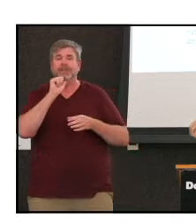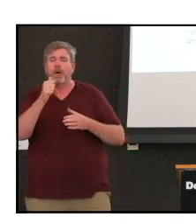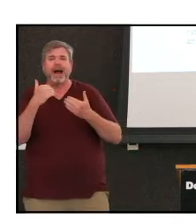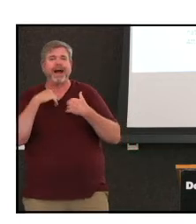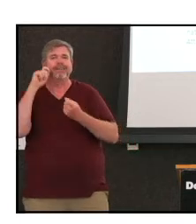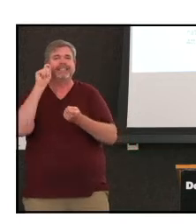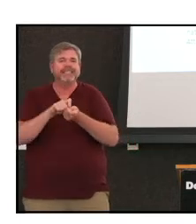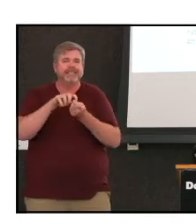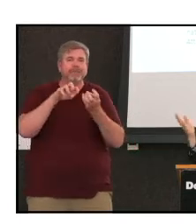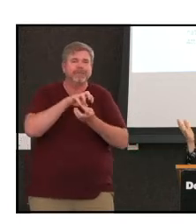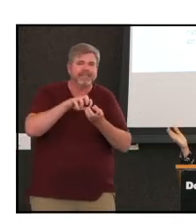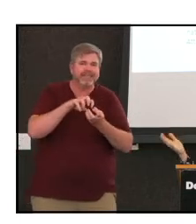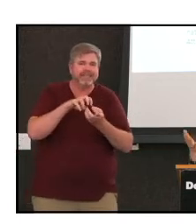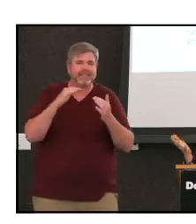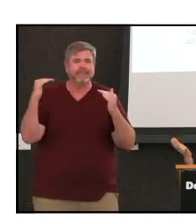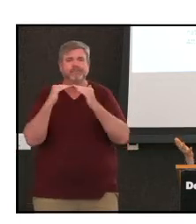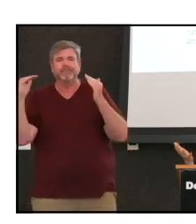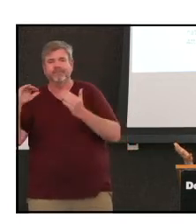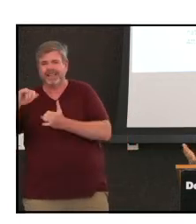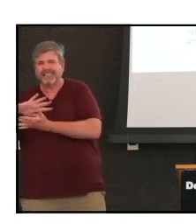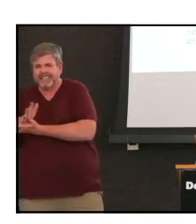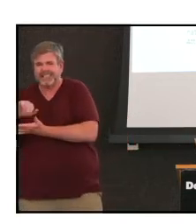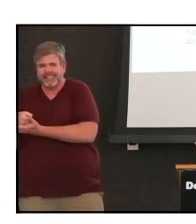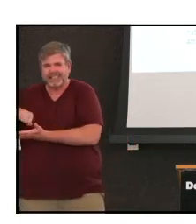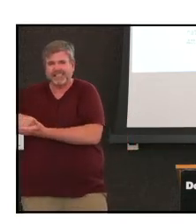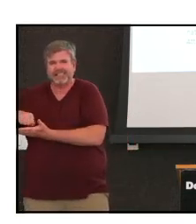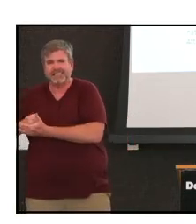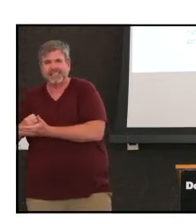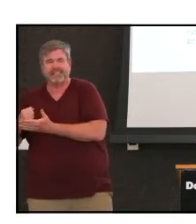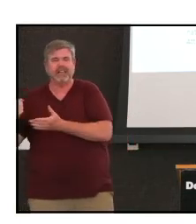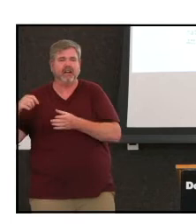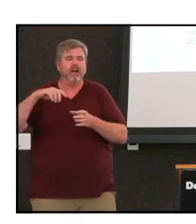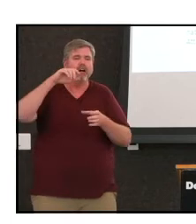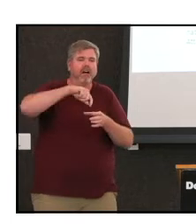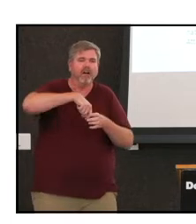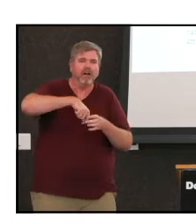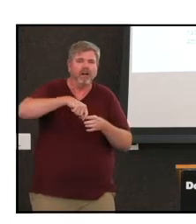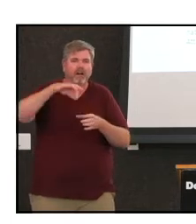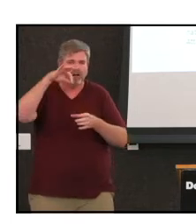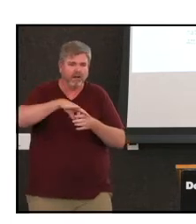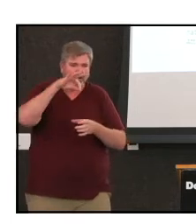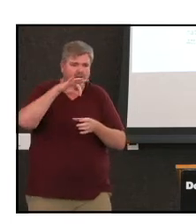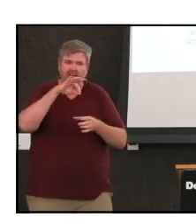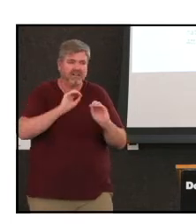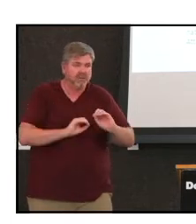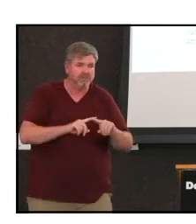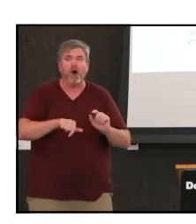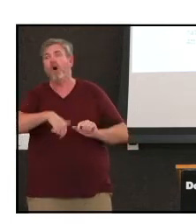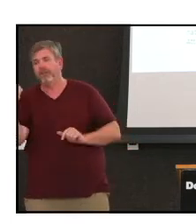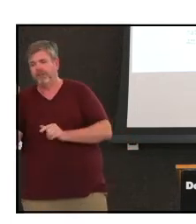you test every part of the pill, which you can't really do, you don't really know for sure that there's no fentanyl in